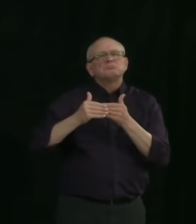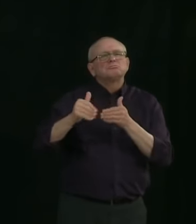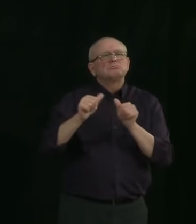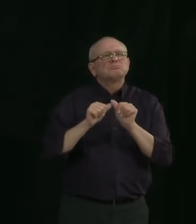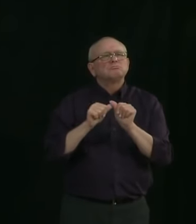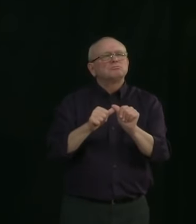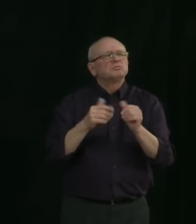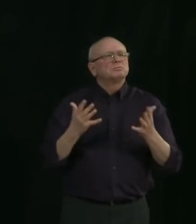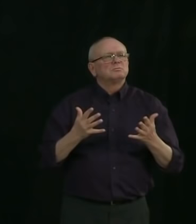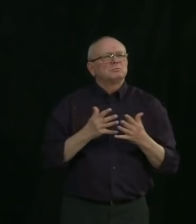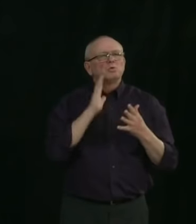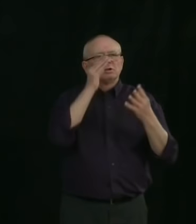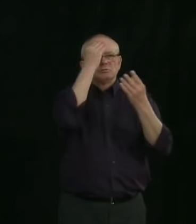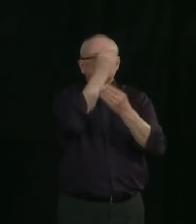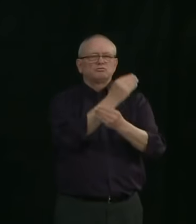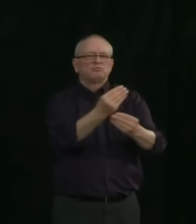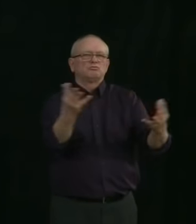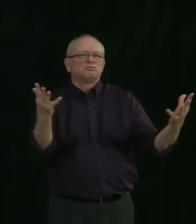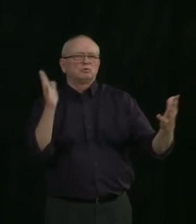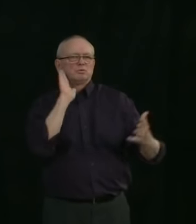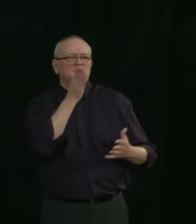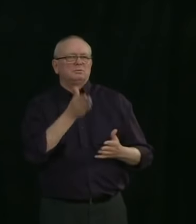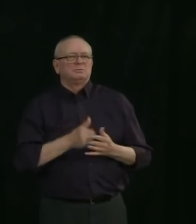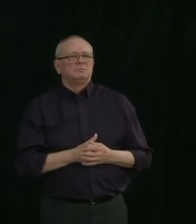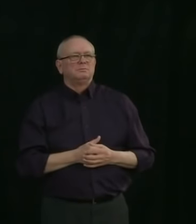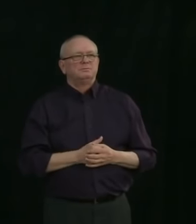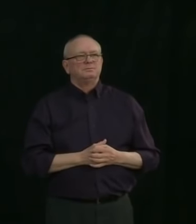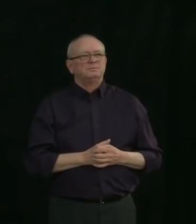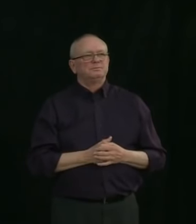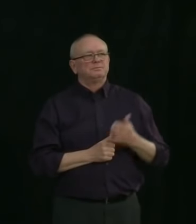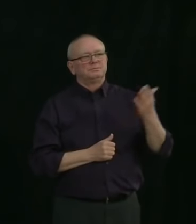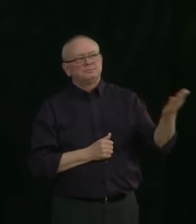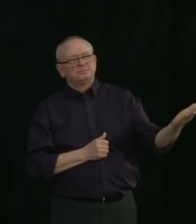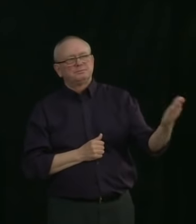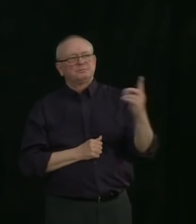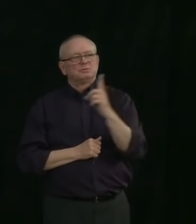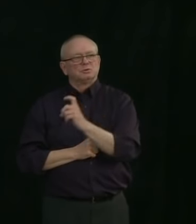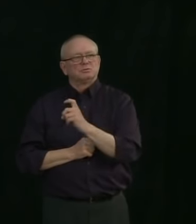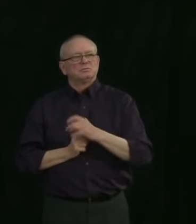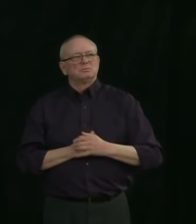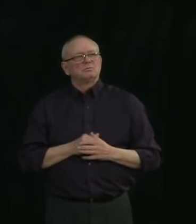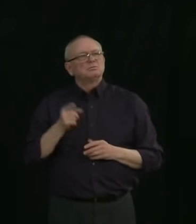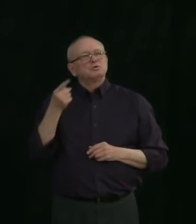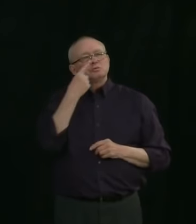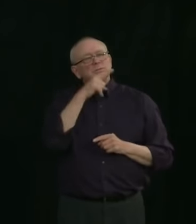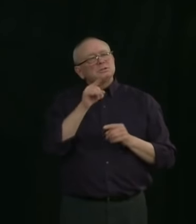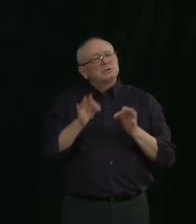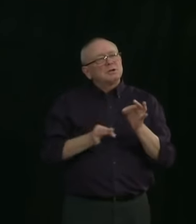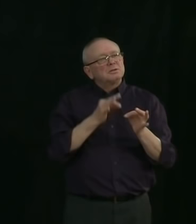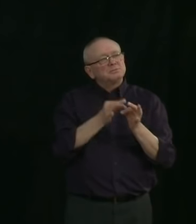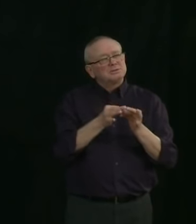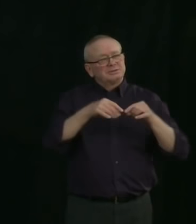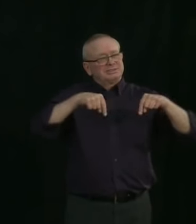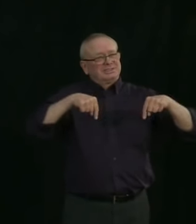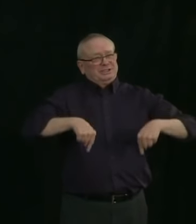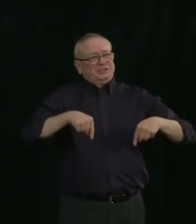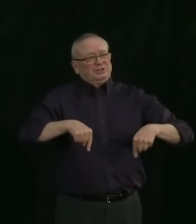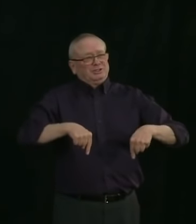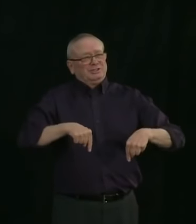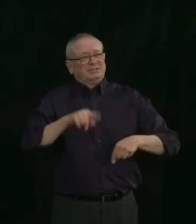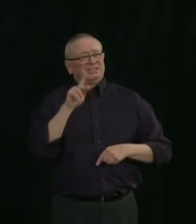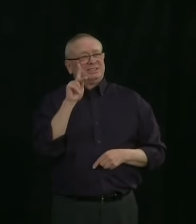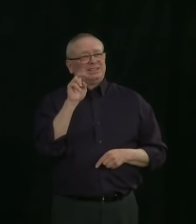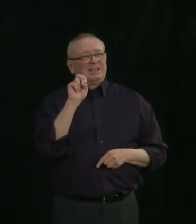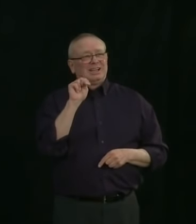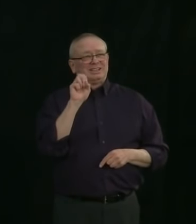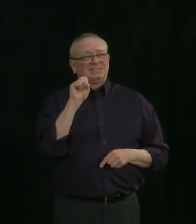I'm wondering if you could update the situation at the Kensington Shepherd Care Centre. Sure. So my understanding is